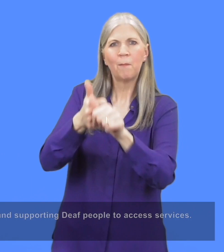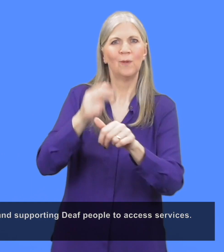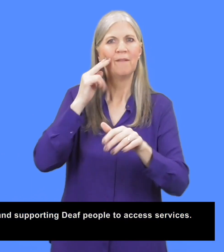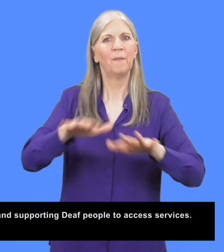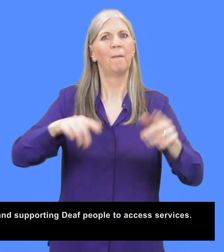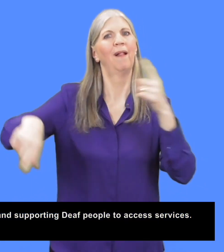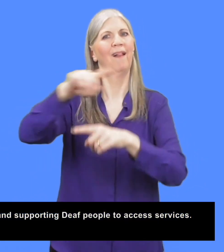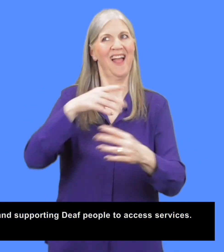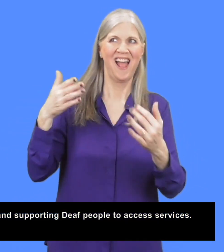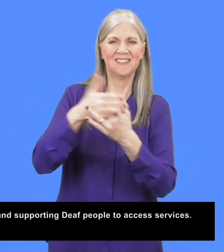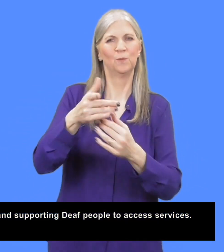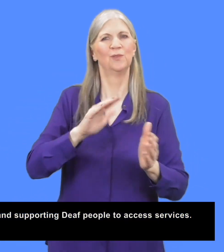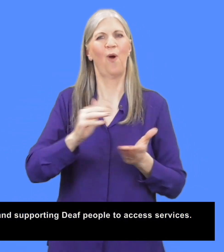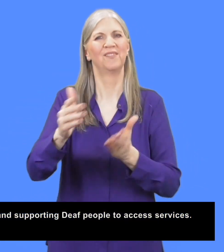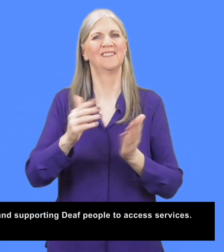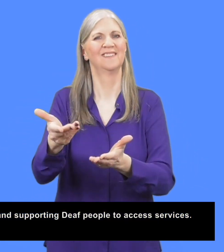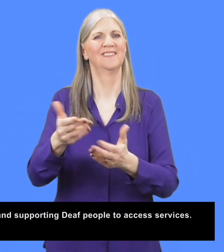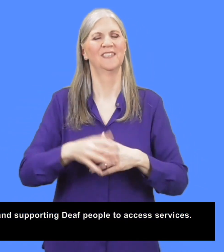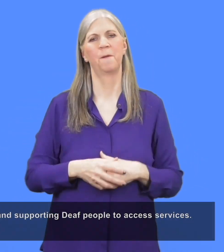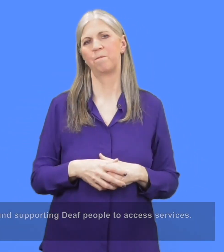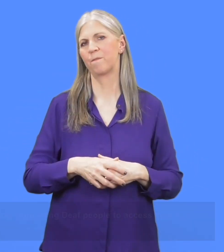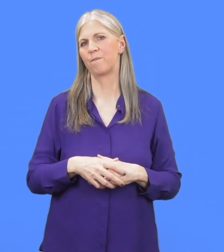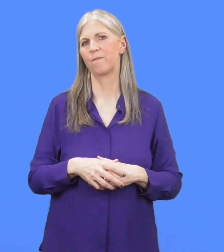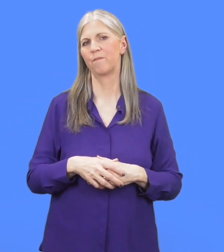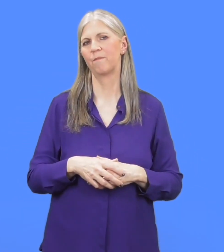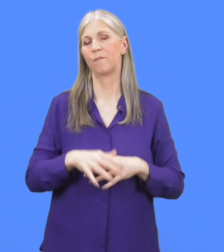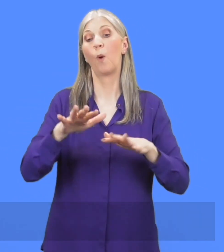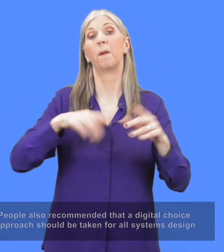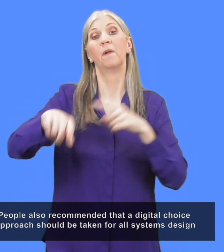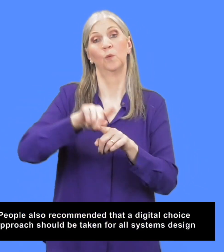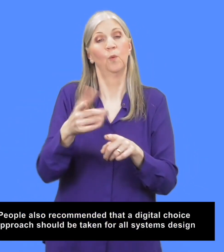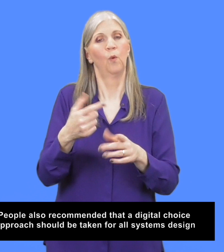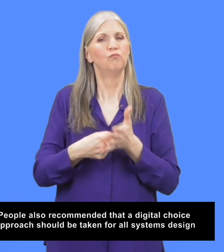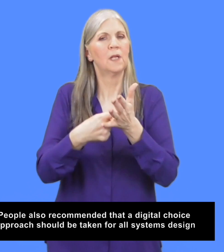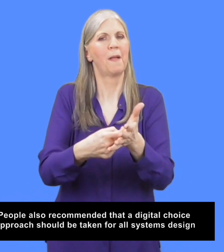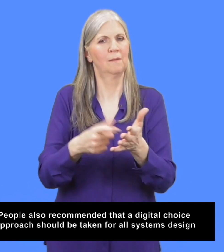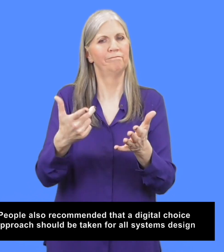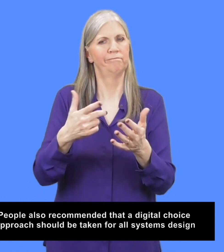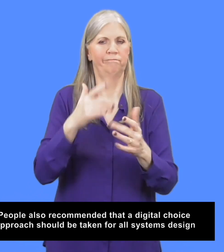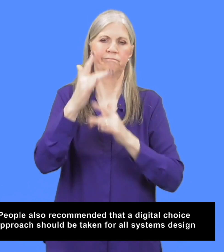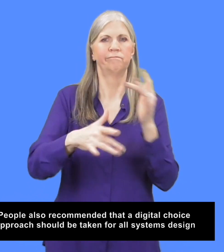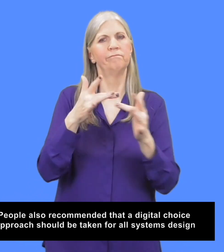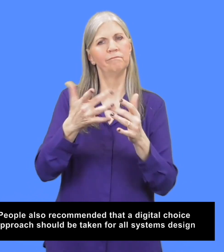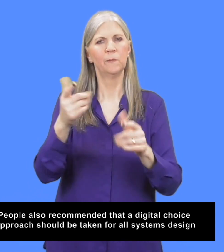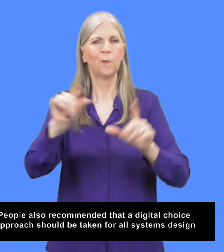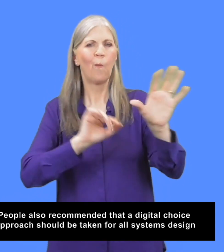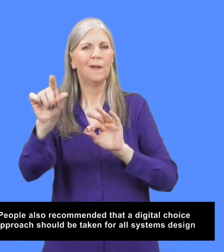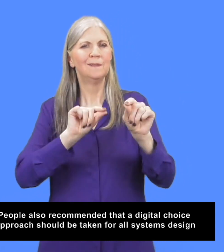supporting deaf people to access services. People also recommended that a digital choice approach should be taken for